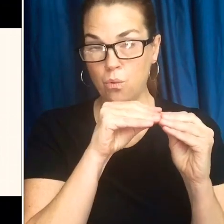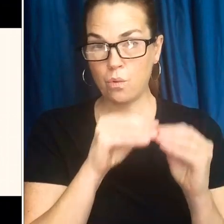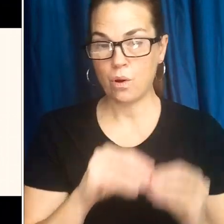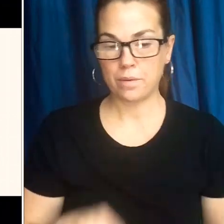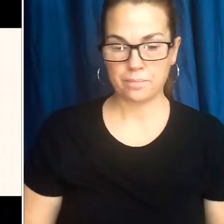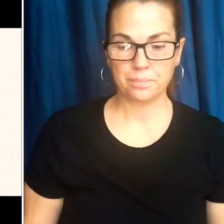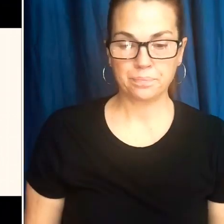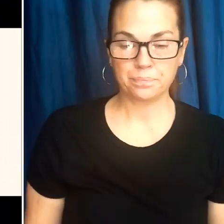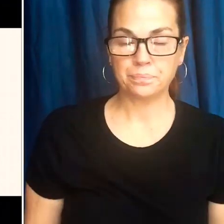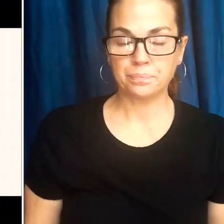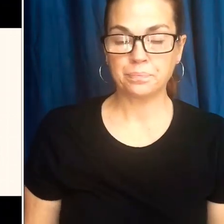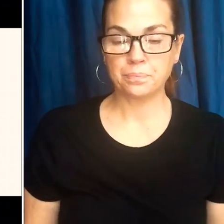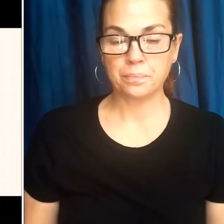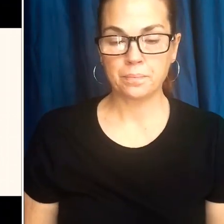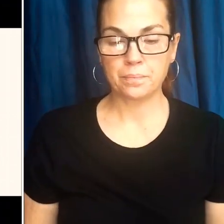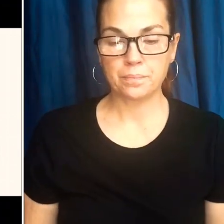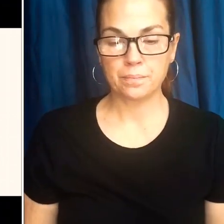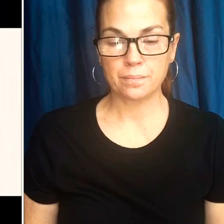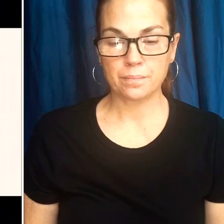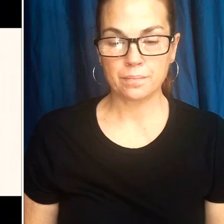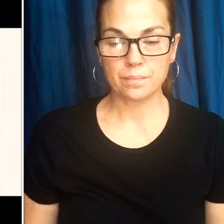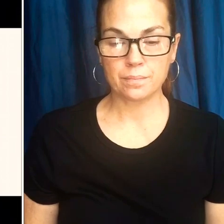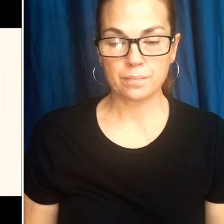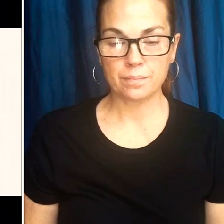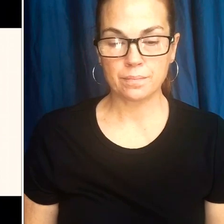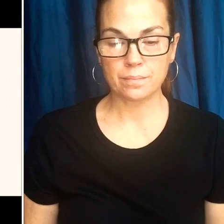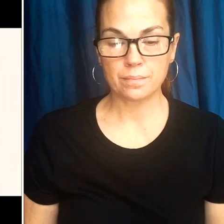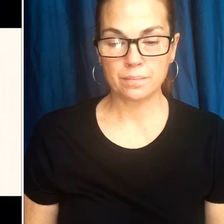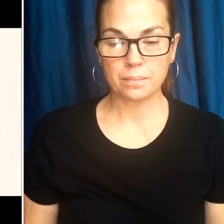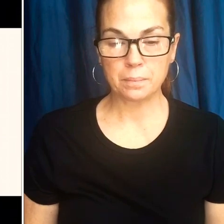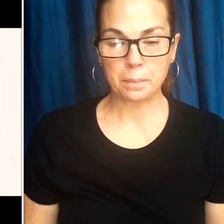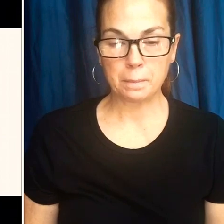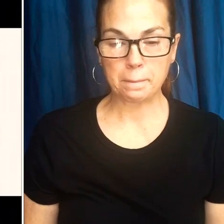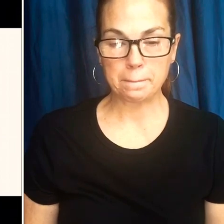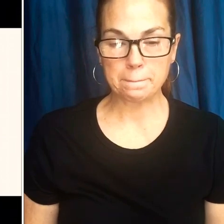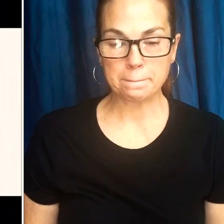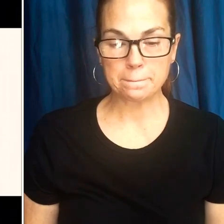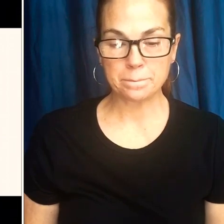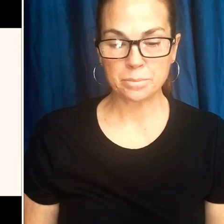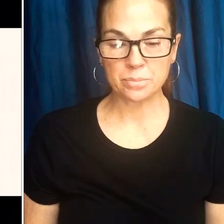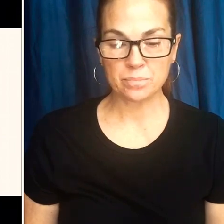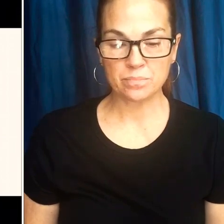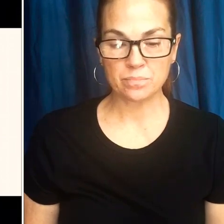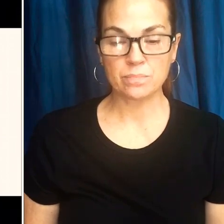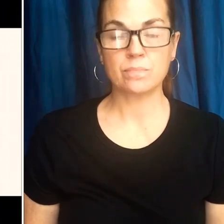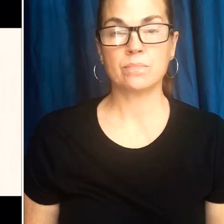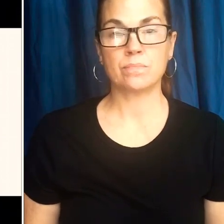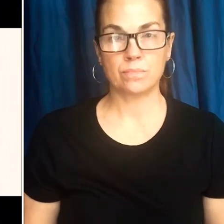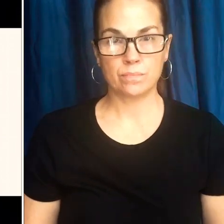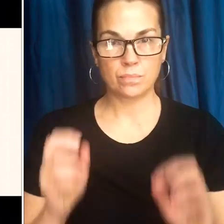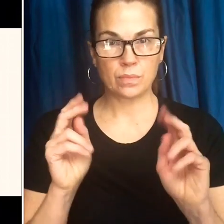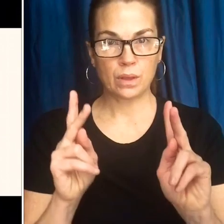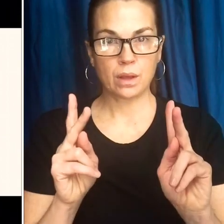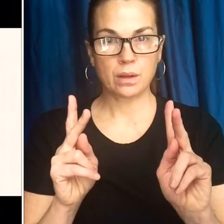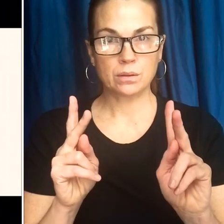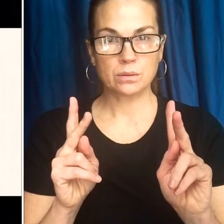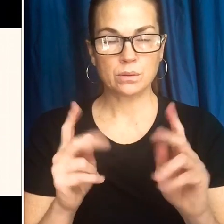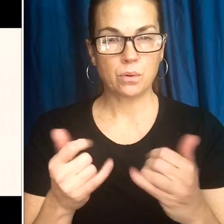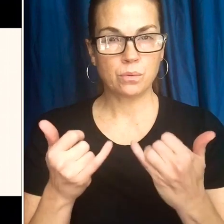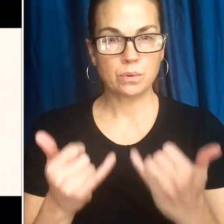So now that I've compared negative 3/8 and negative 6/8, I want to order them on a number